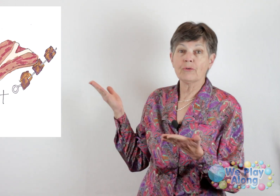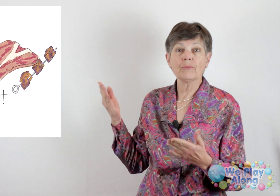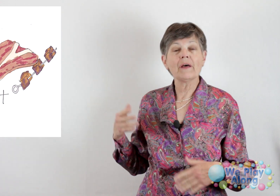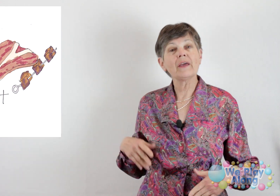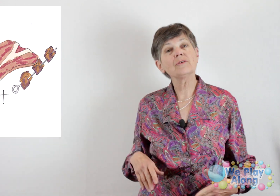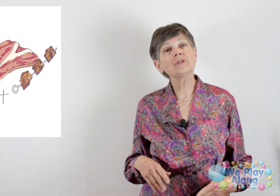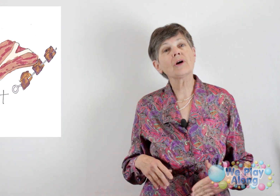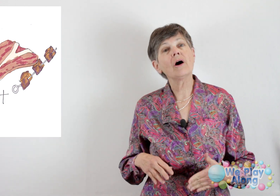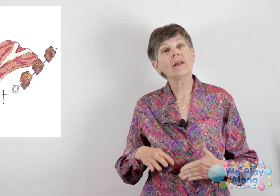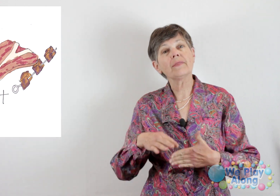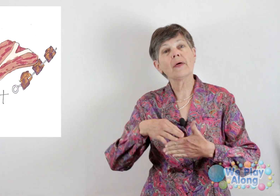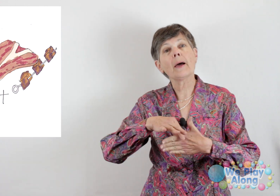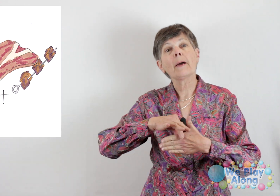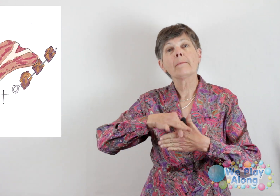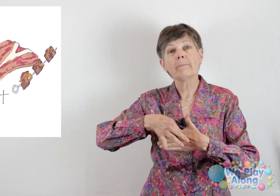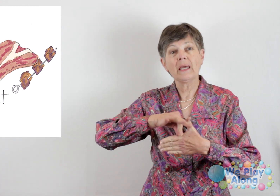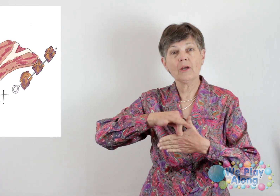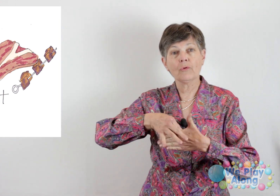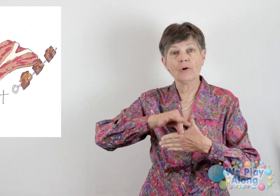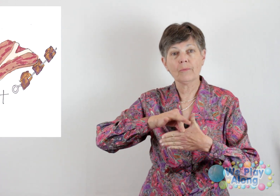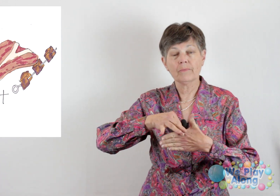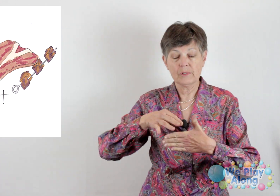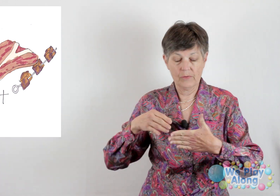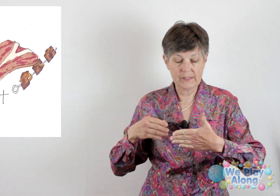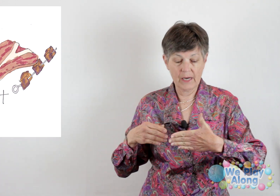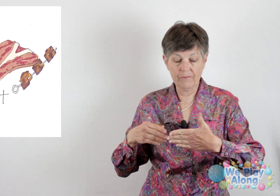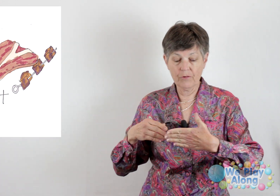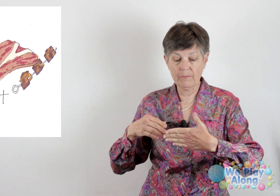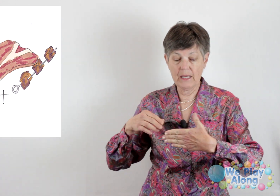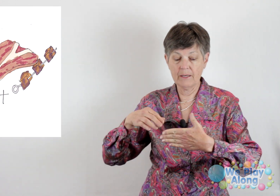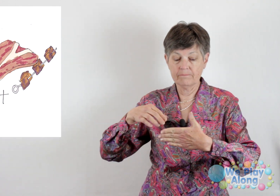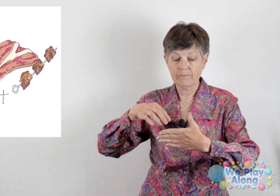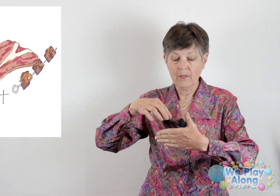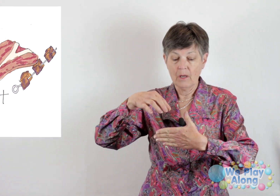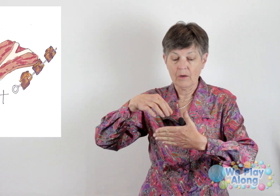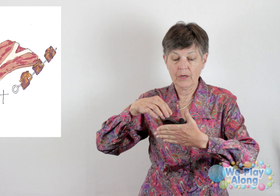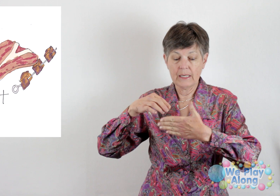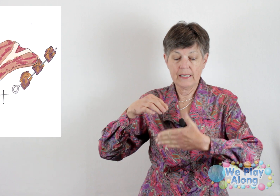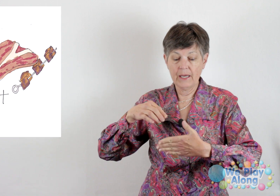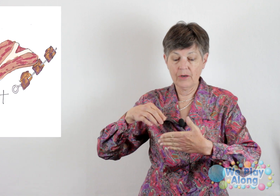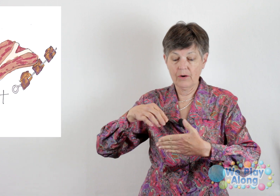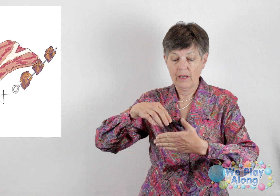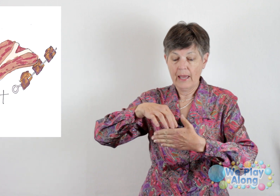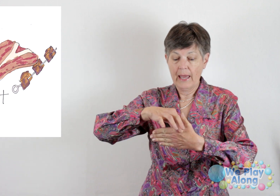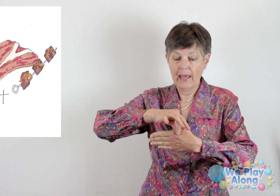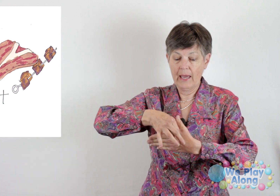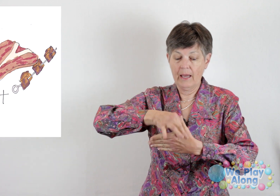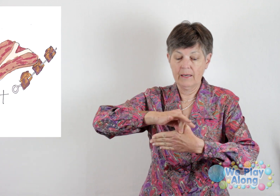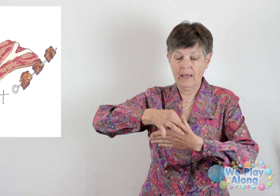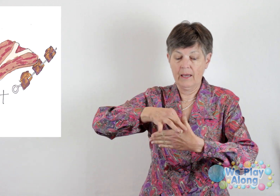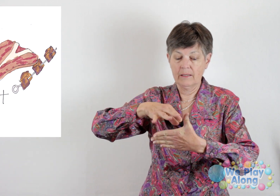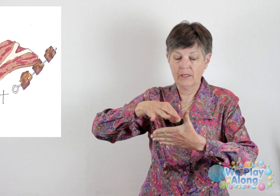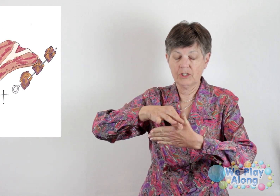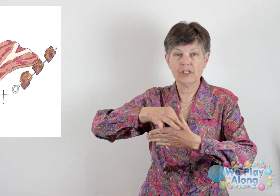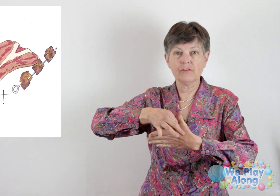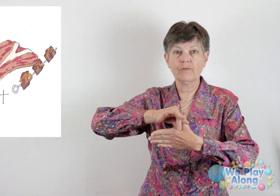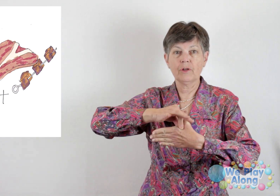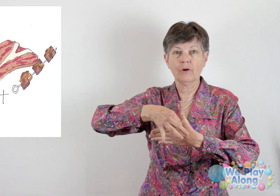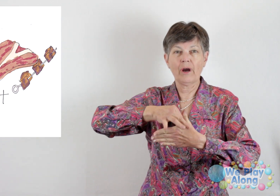group. Now they used to call it the meat group. So the sign for meat, you're going to take your hand and touch this, kind